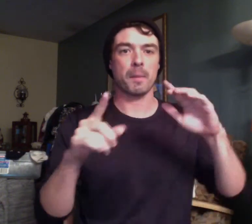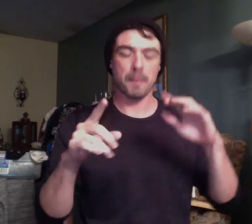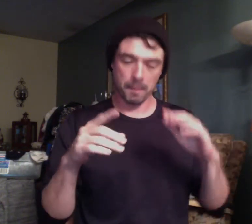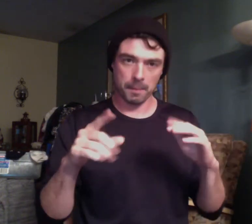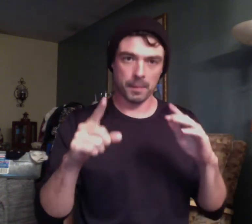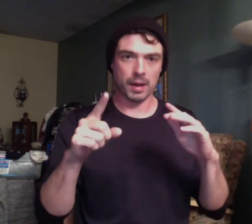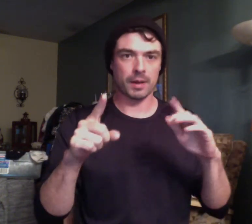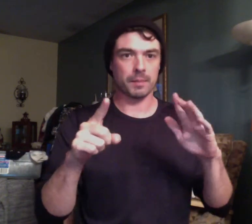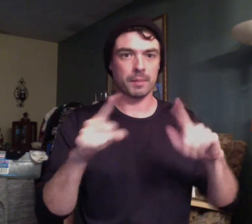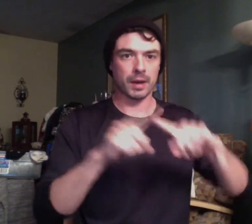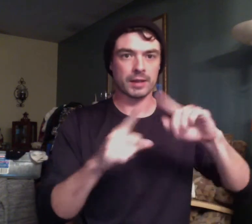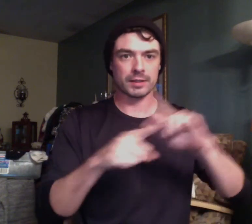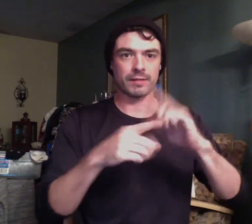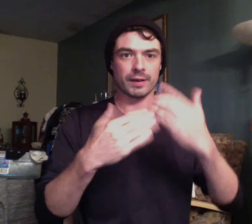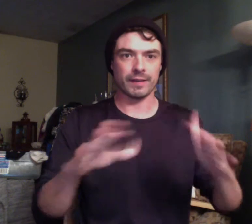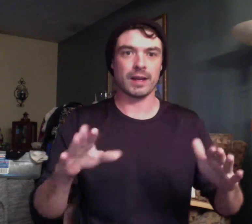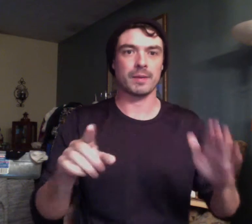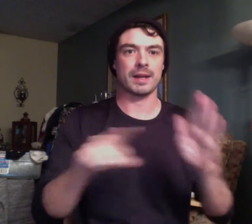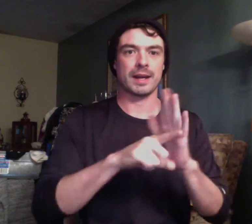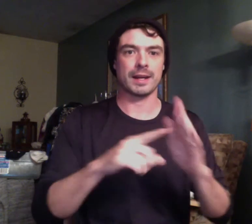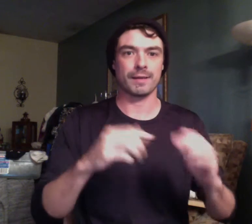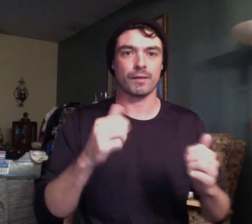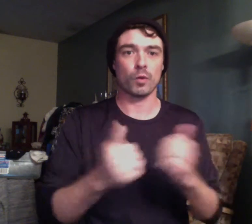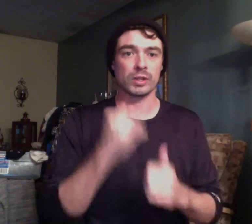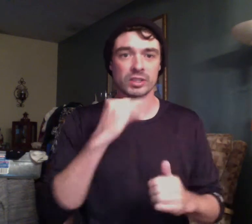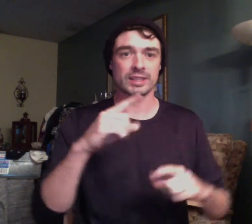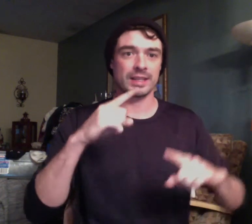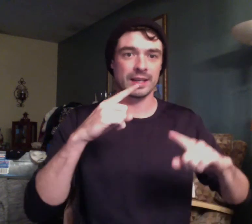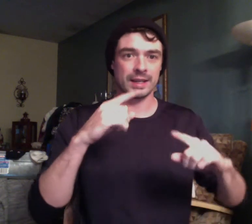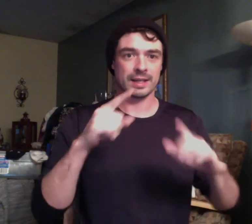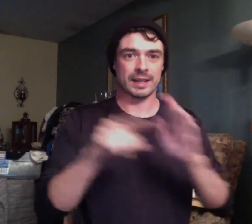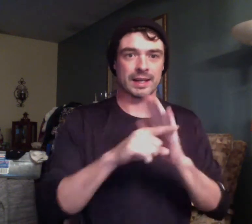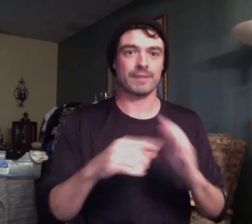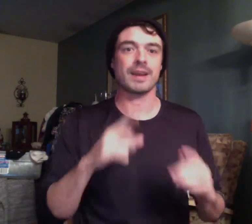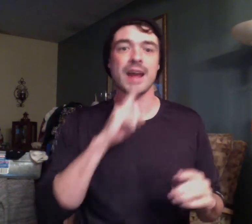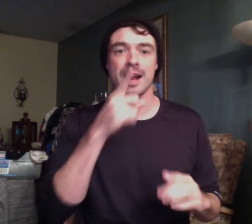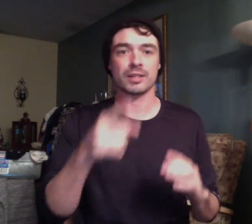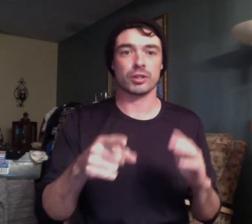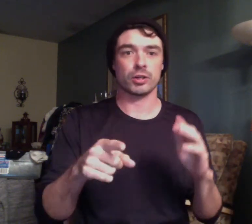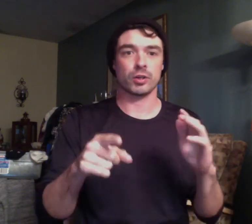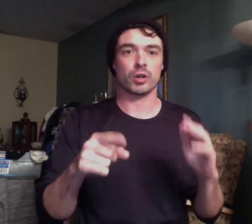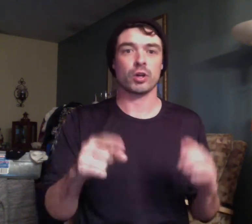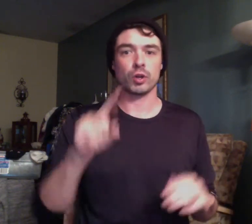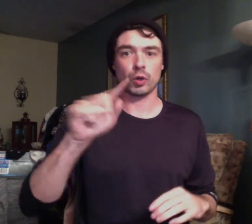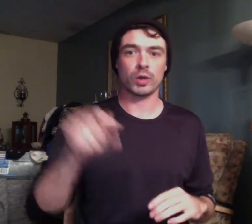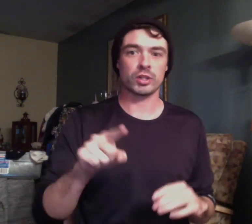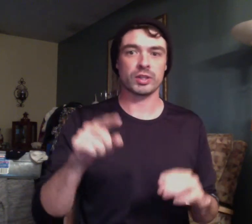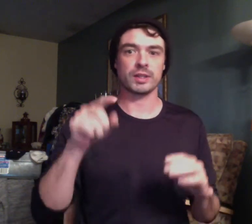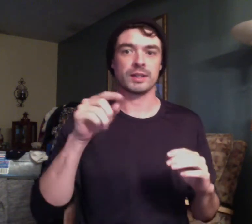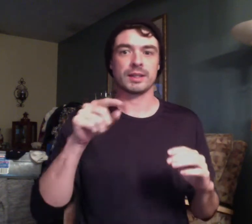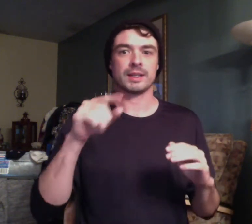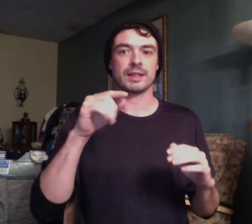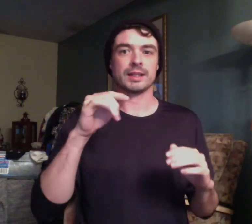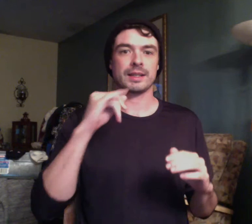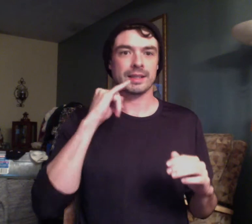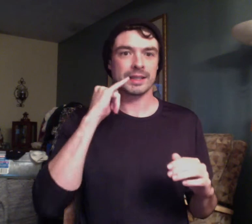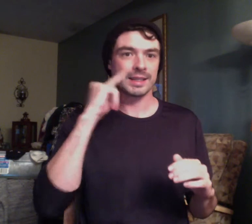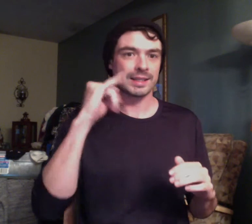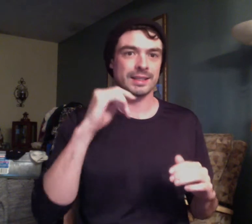And it looks like the answer to this question is negative 2. However, the question did say to verify